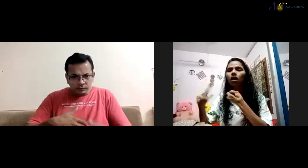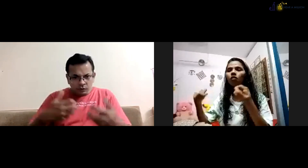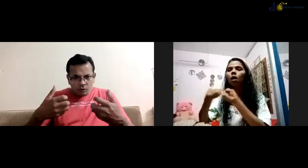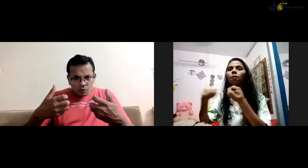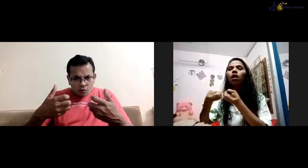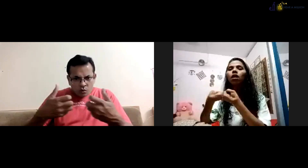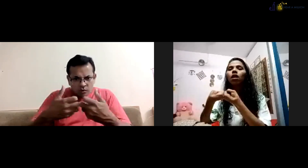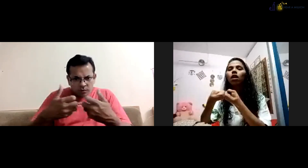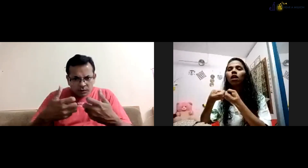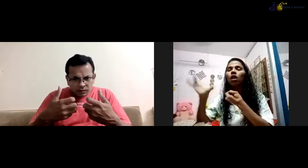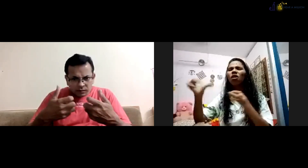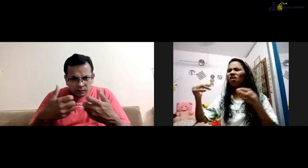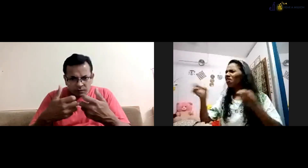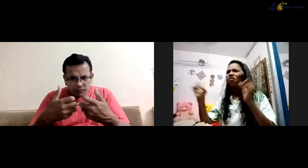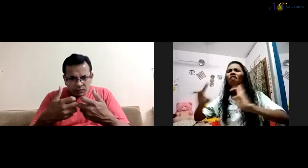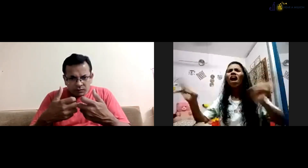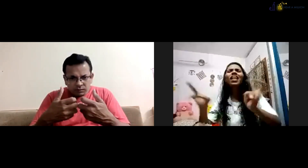You do this.